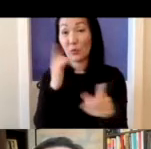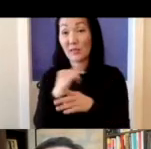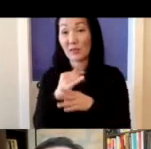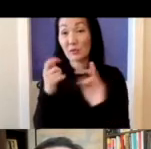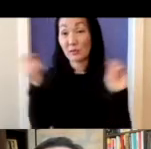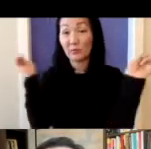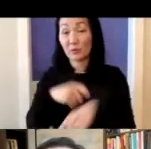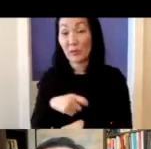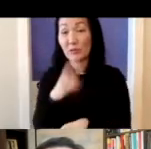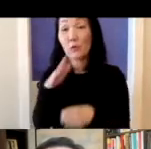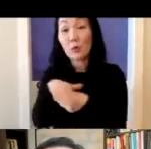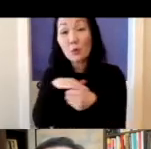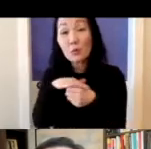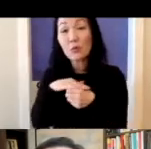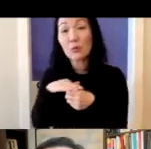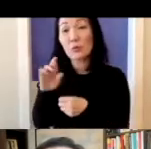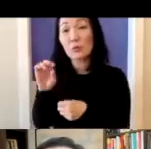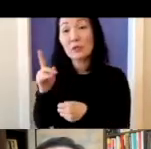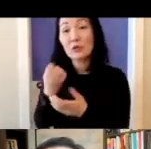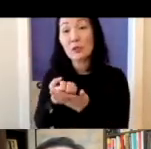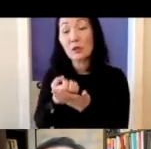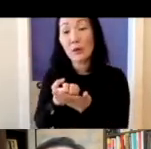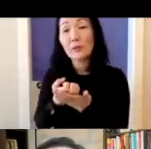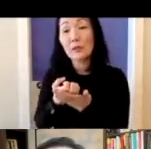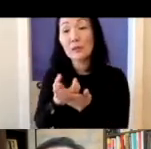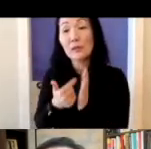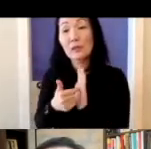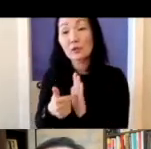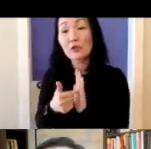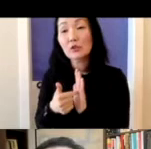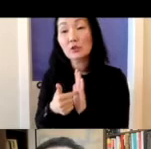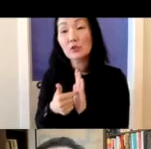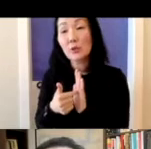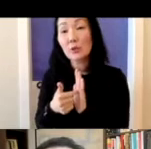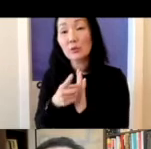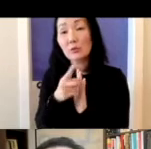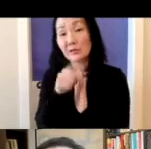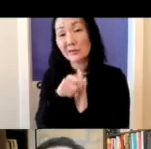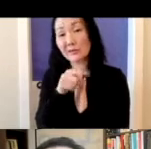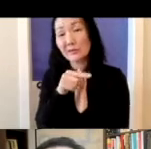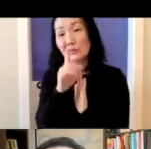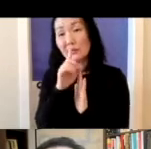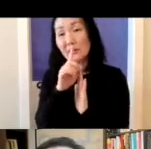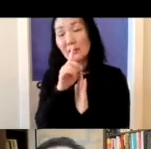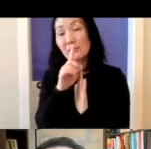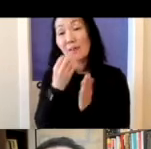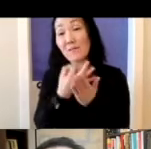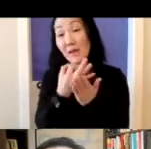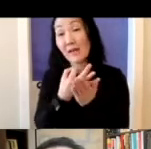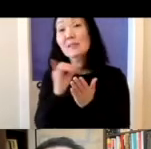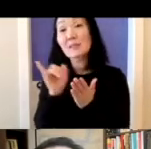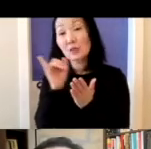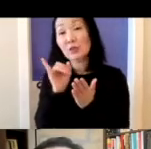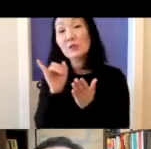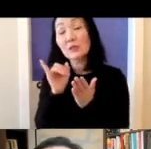think is reflected in our local urban economy of the city of Vancouver, that finance, insurance, and real